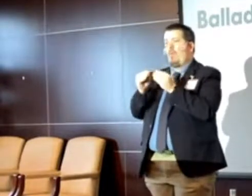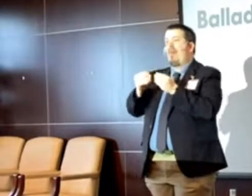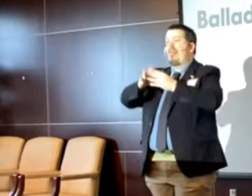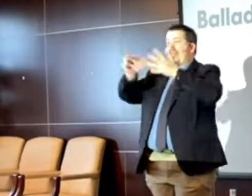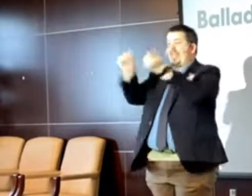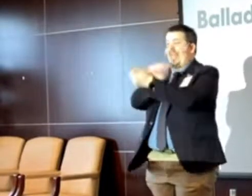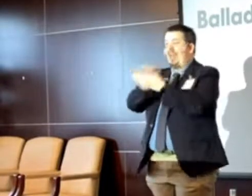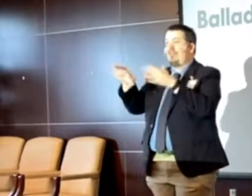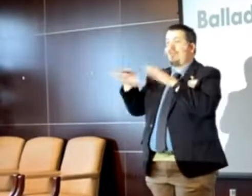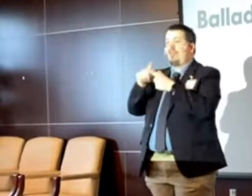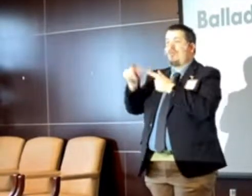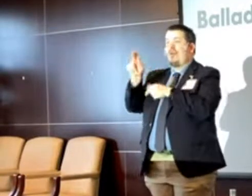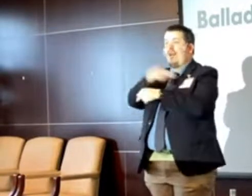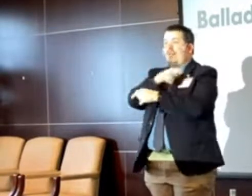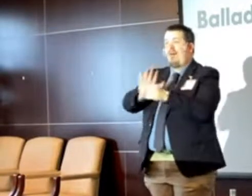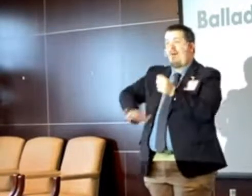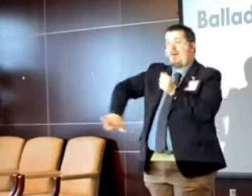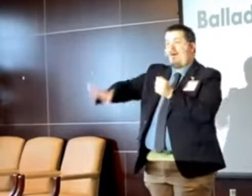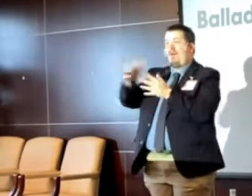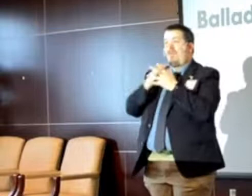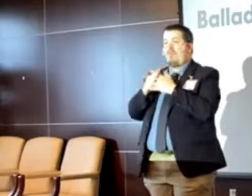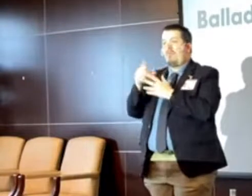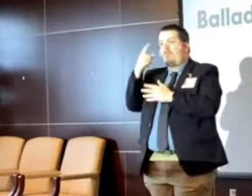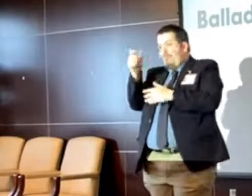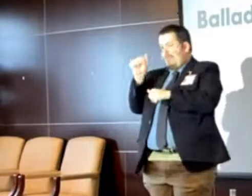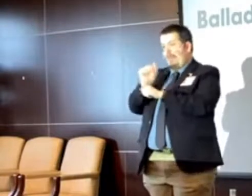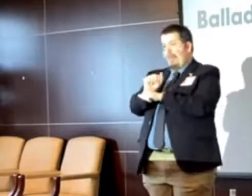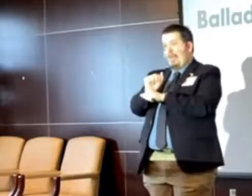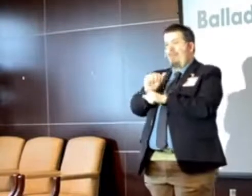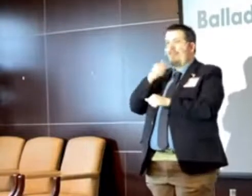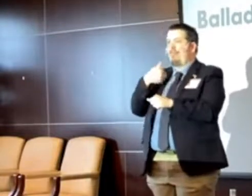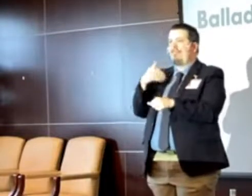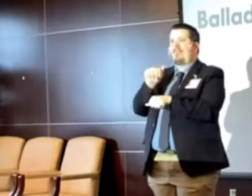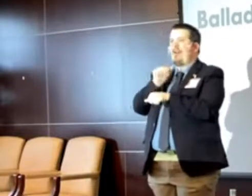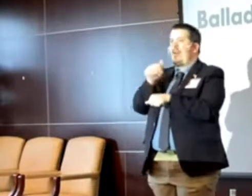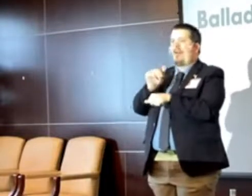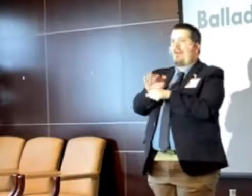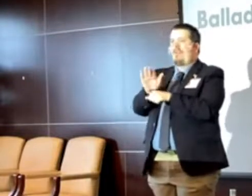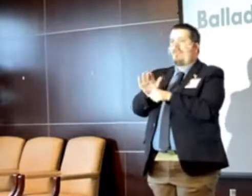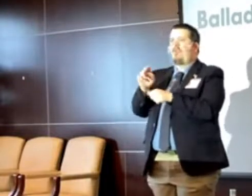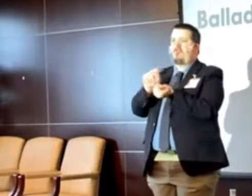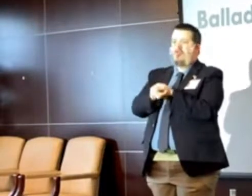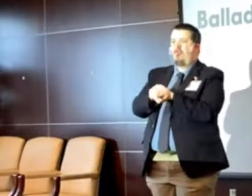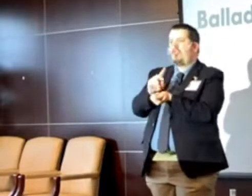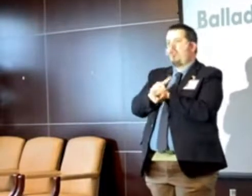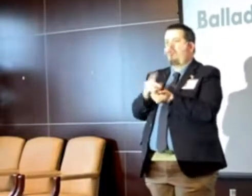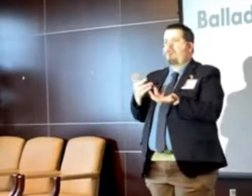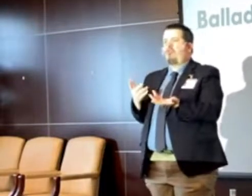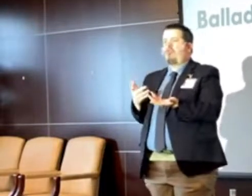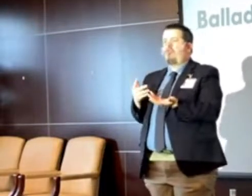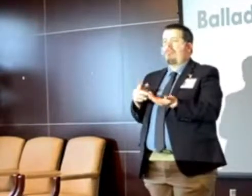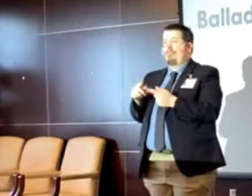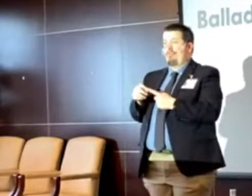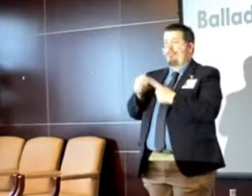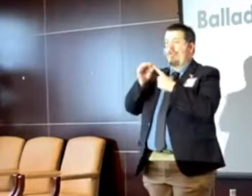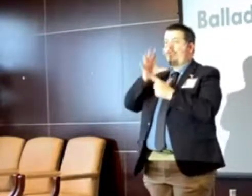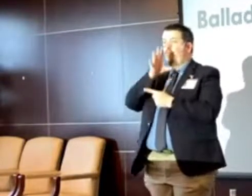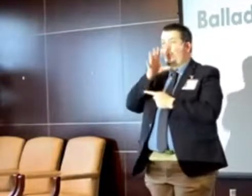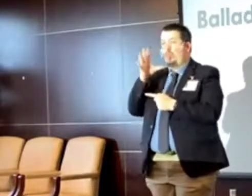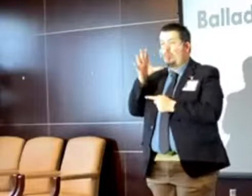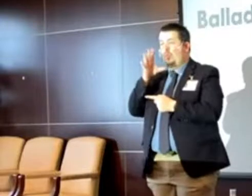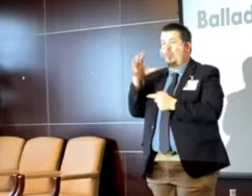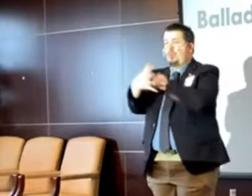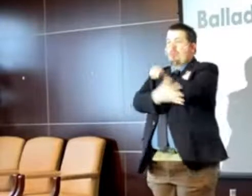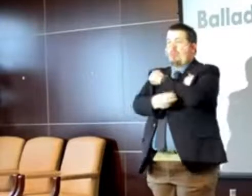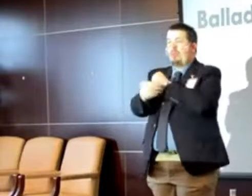done to hospitals all over the country right now because of these labor shortages, particularly in rural and non-urban communities. And if you